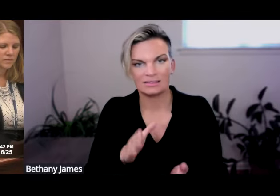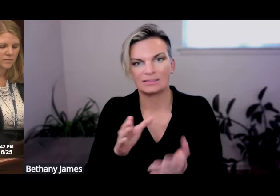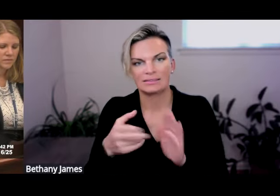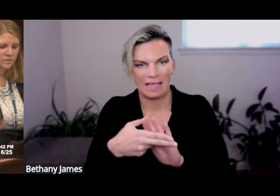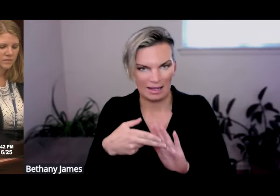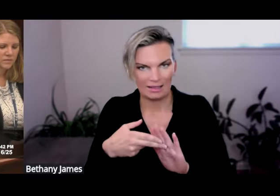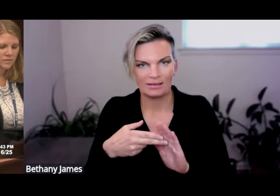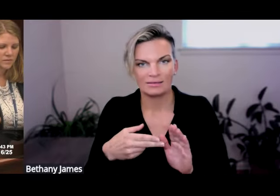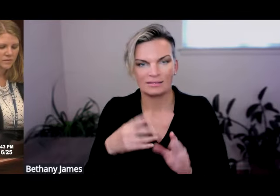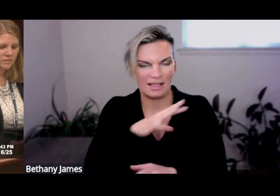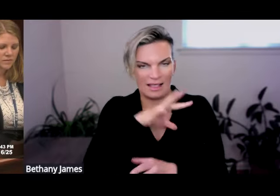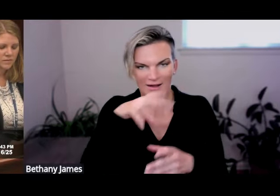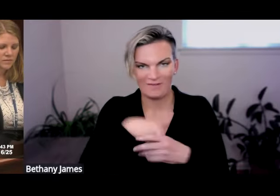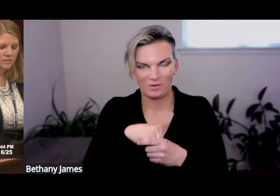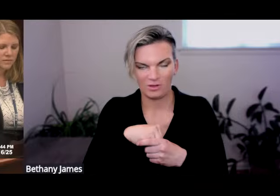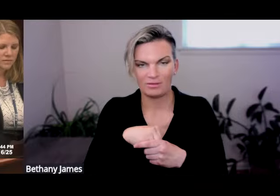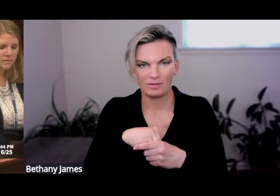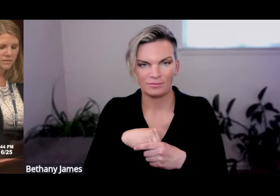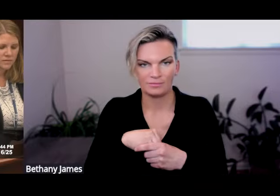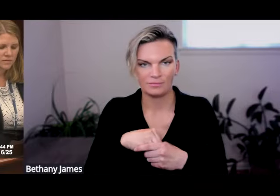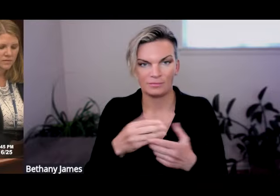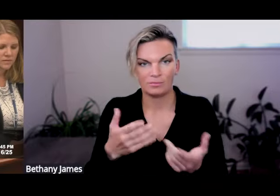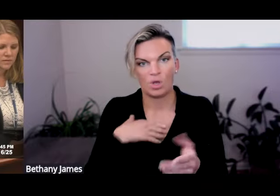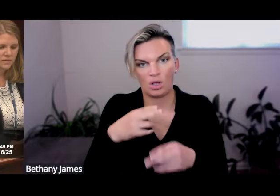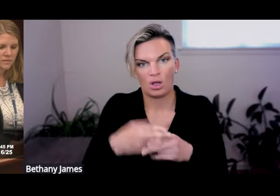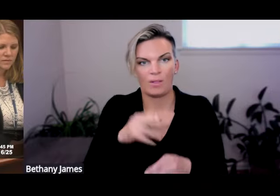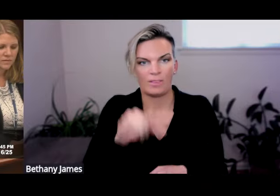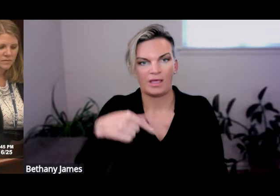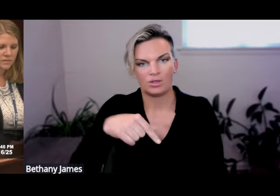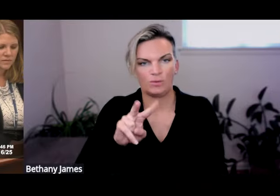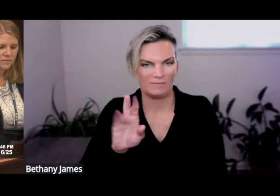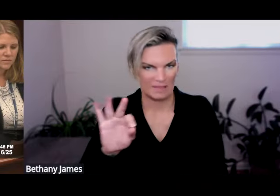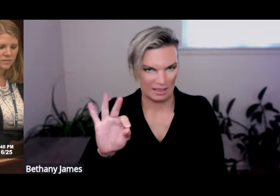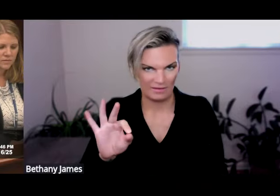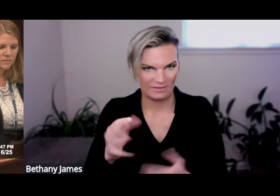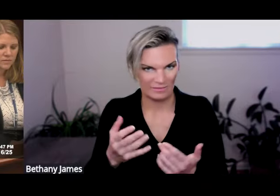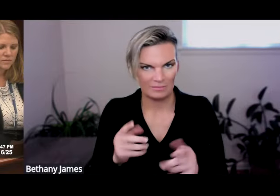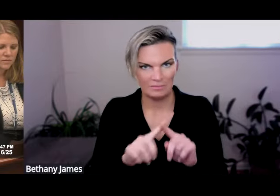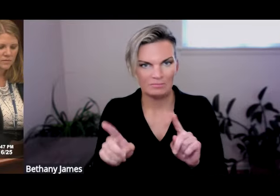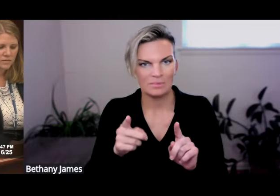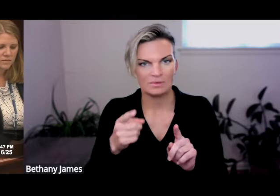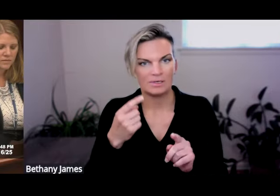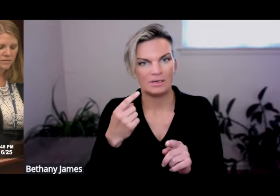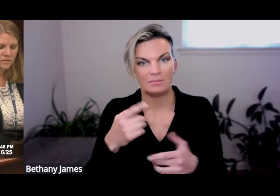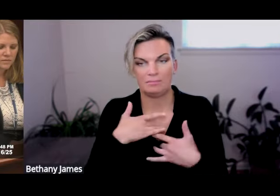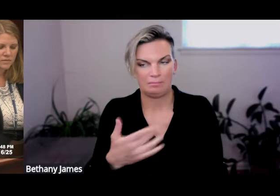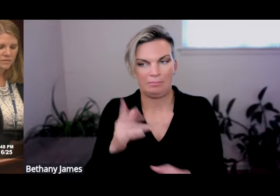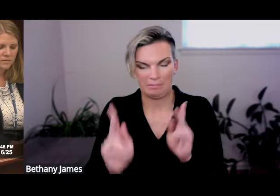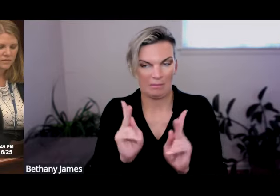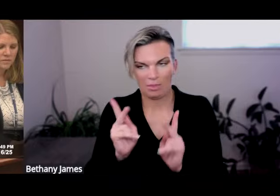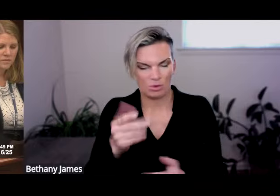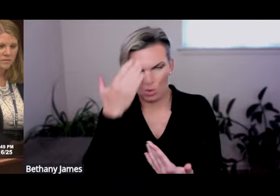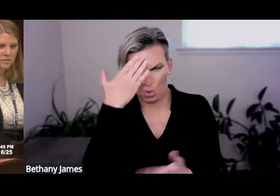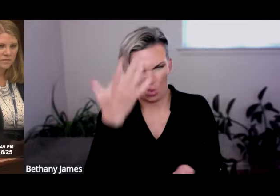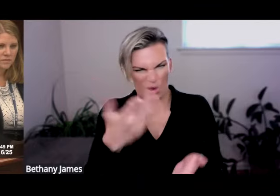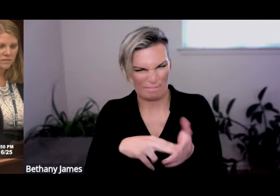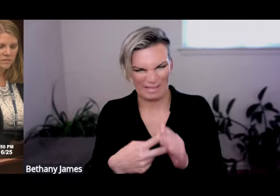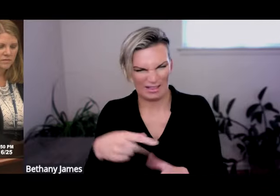in the what we call the qualified voter file, but I don't think the average voter is gonna know what the qualified voter file